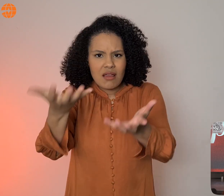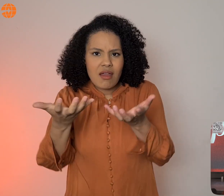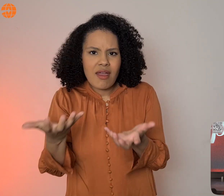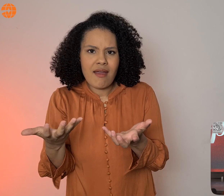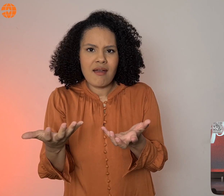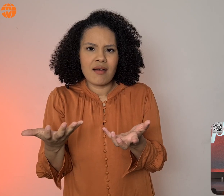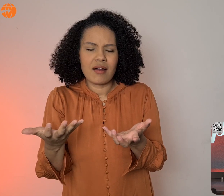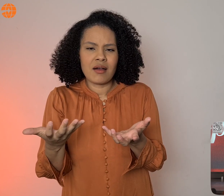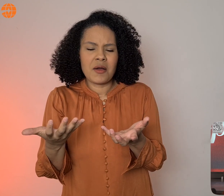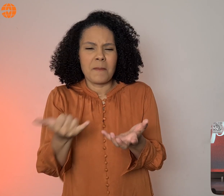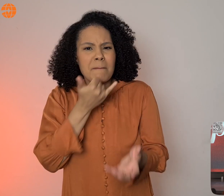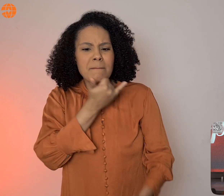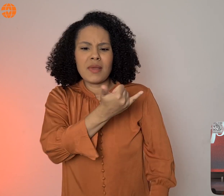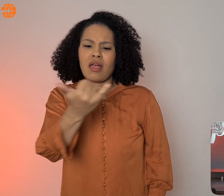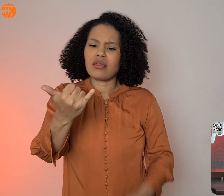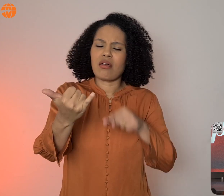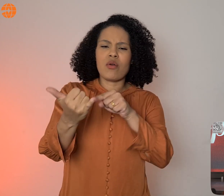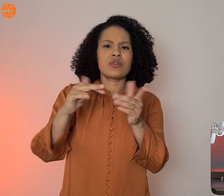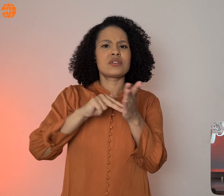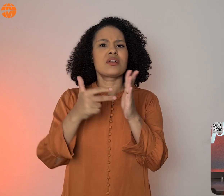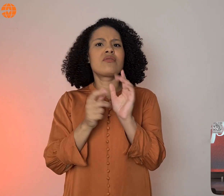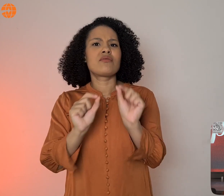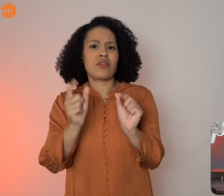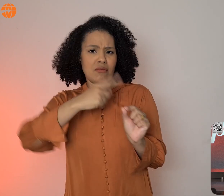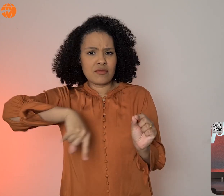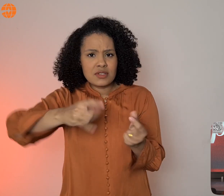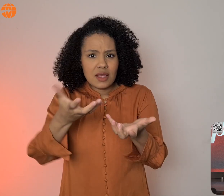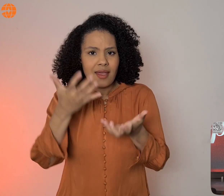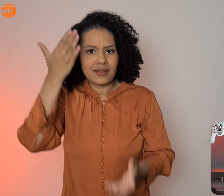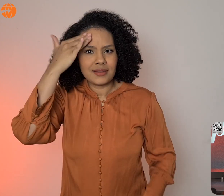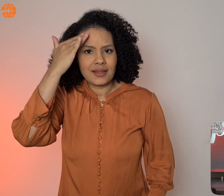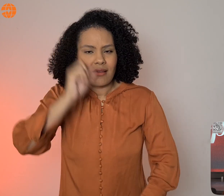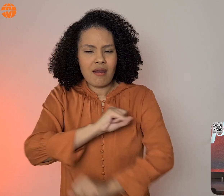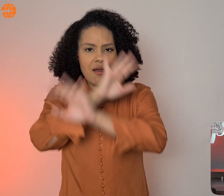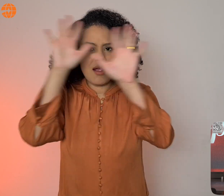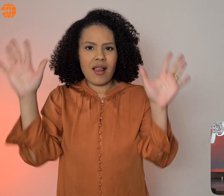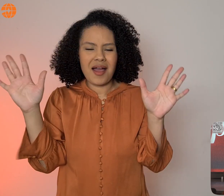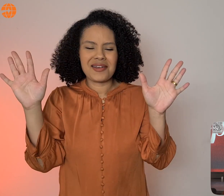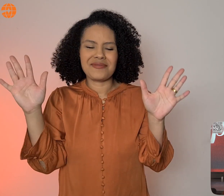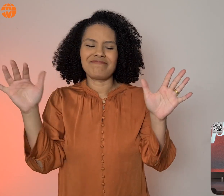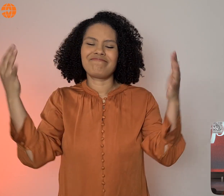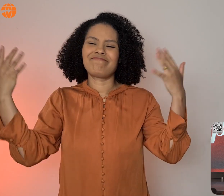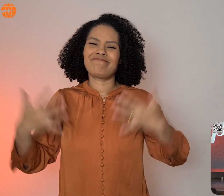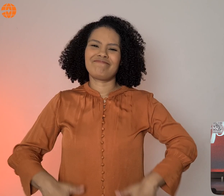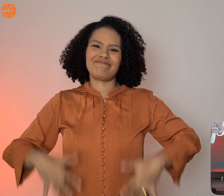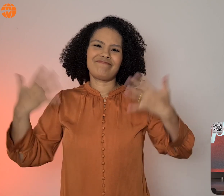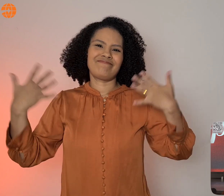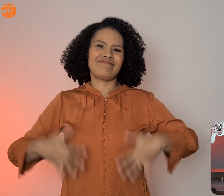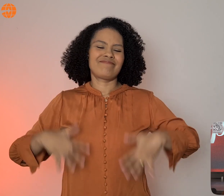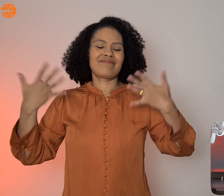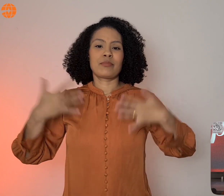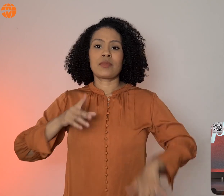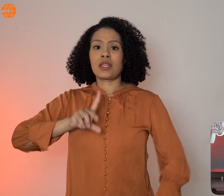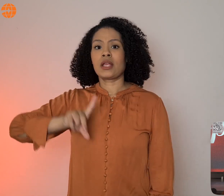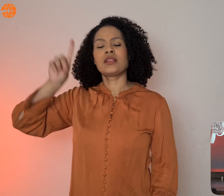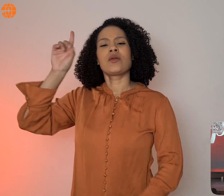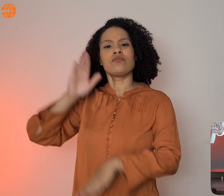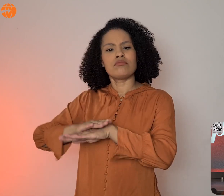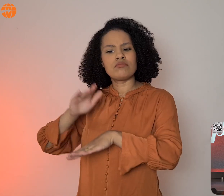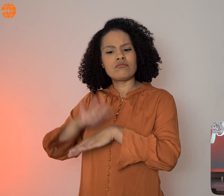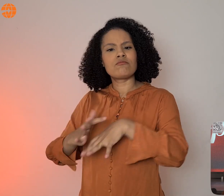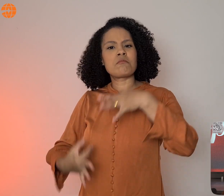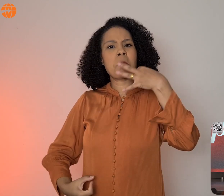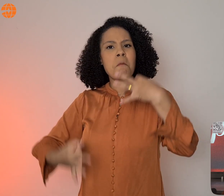seu perdão? It is as totally paid for. Our sin is as totally paid for as Jesus is infinitely holy and